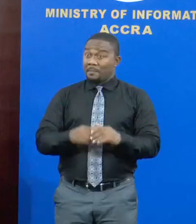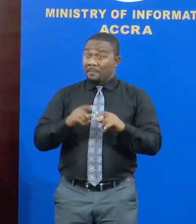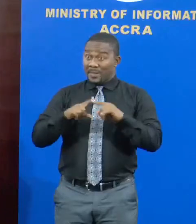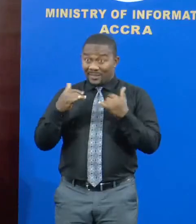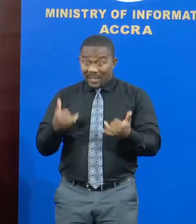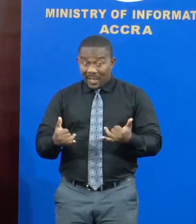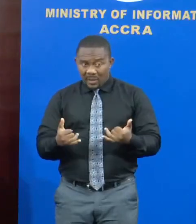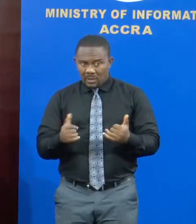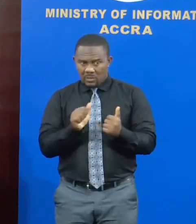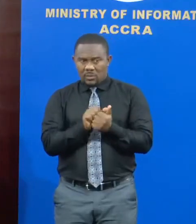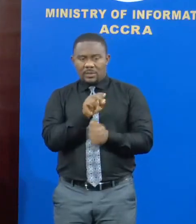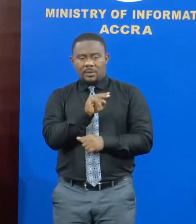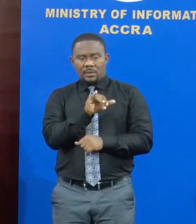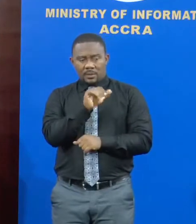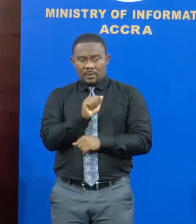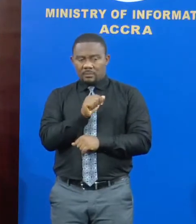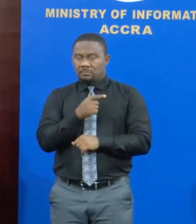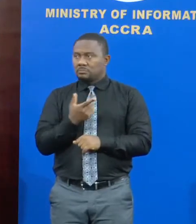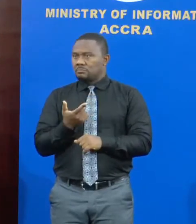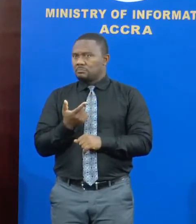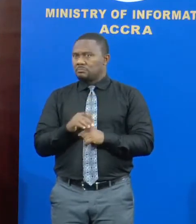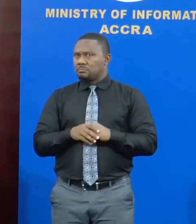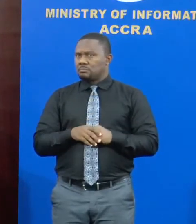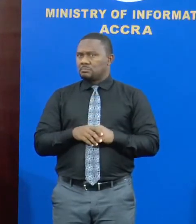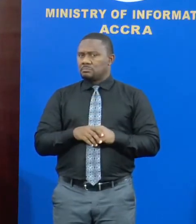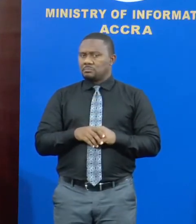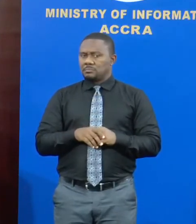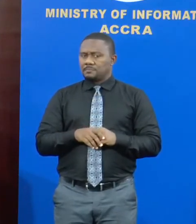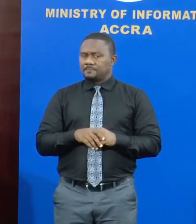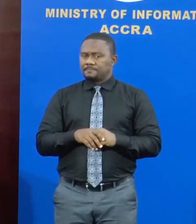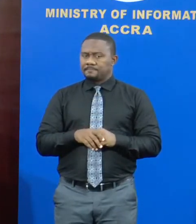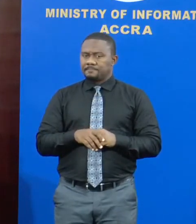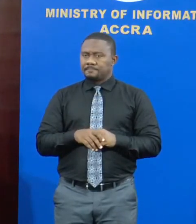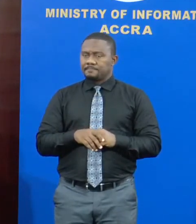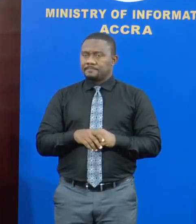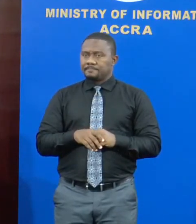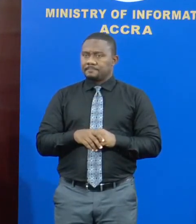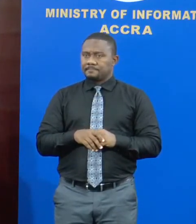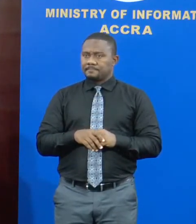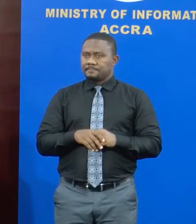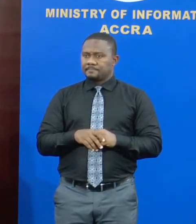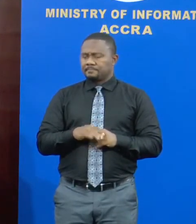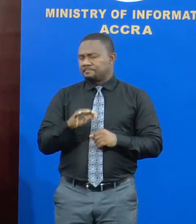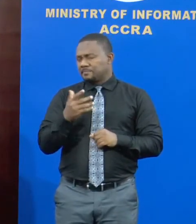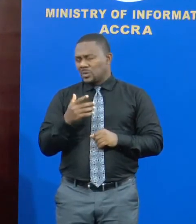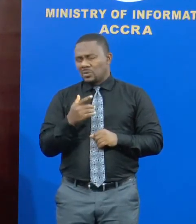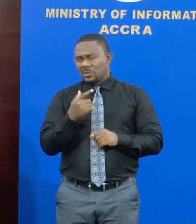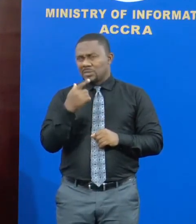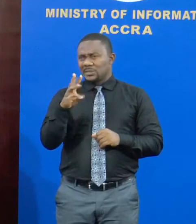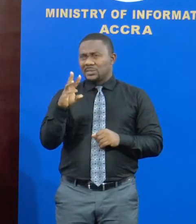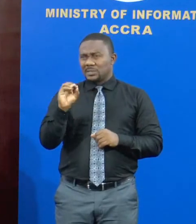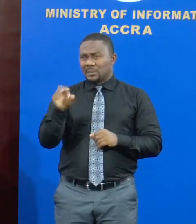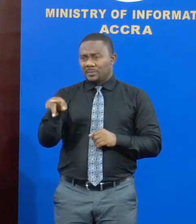way, each biometric data set that we get, it only costs us 60